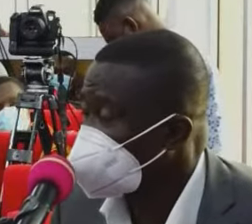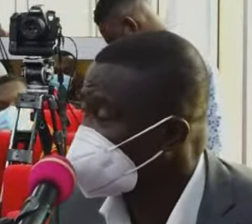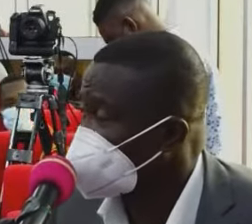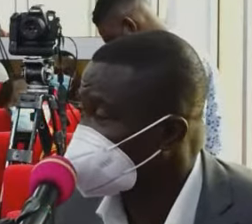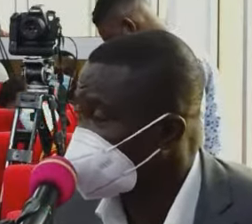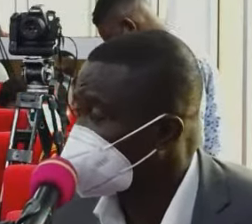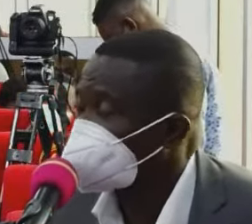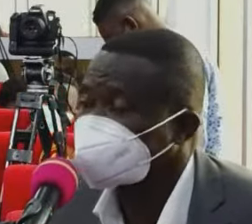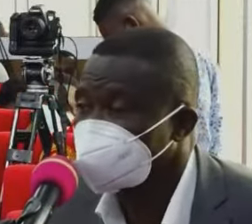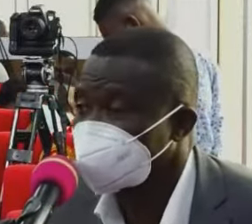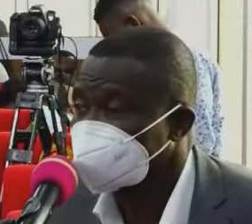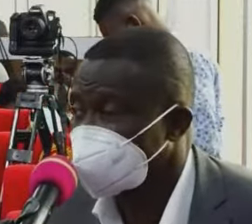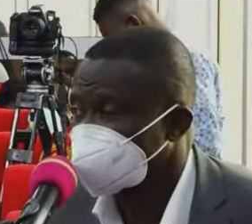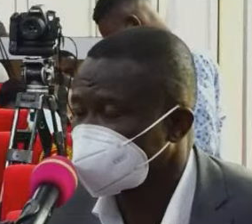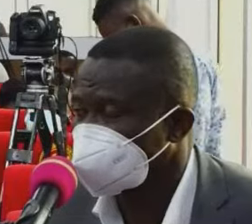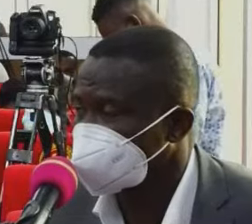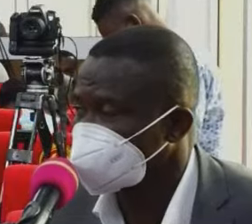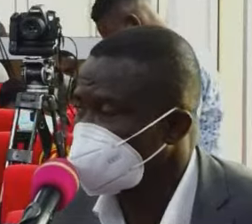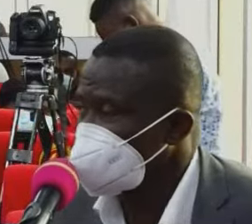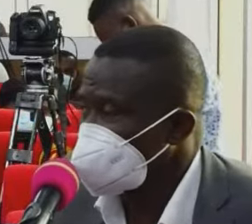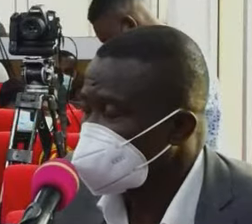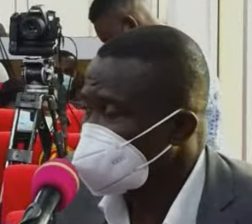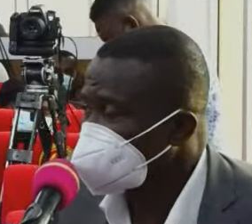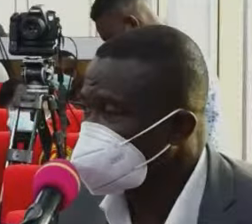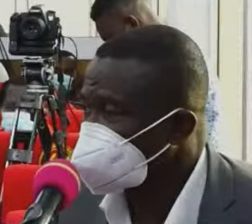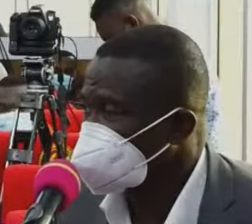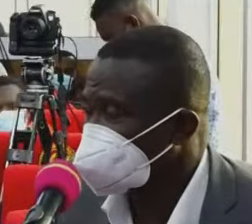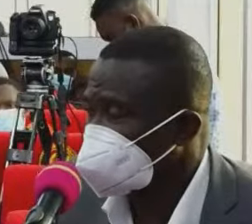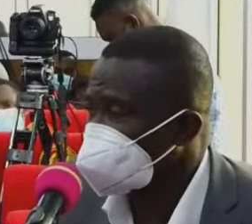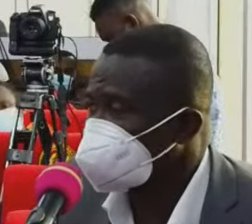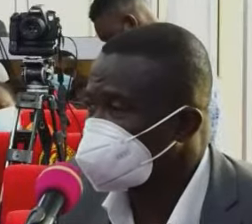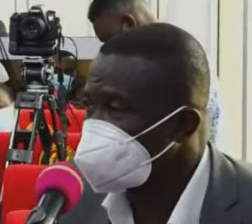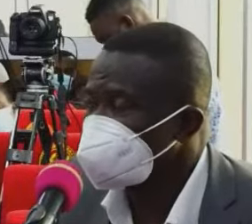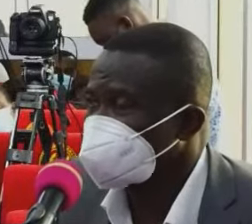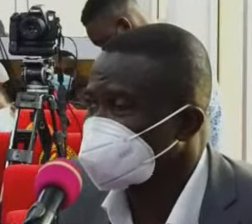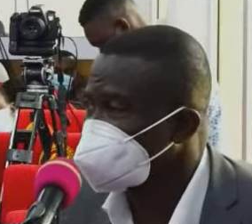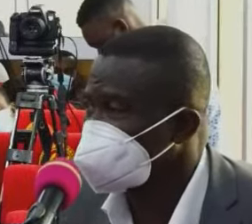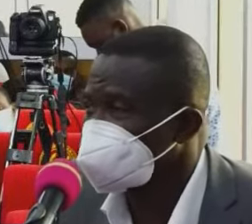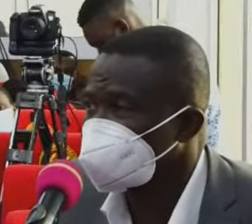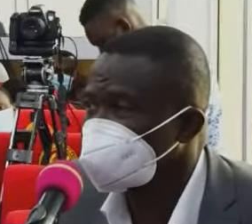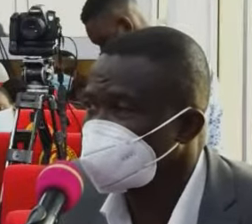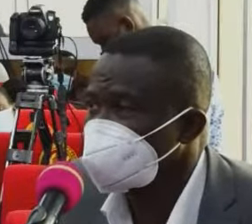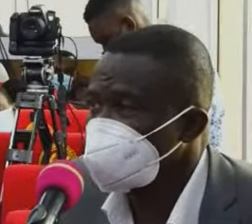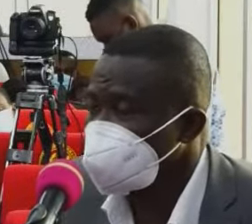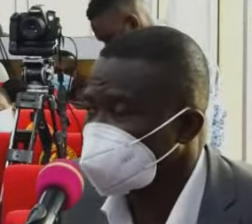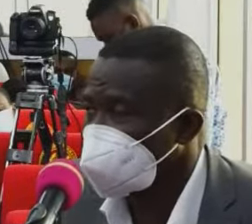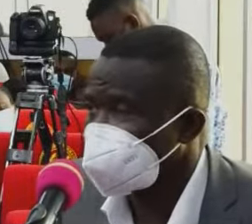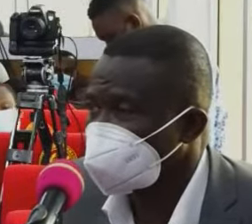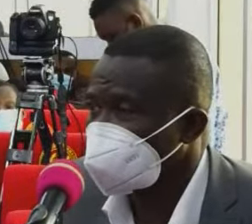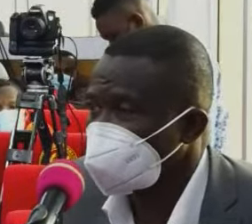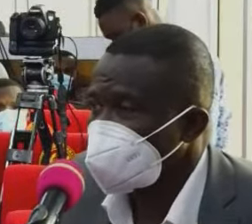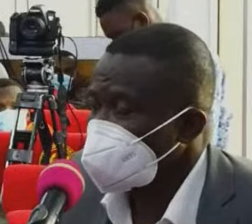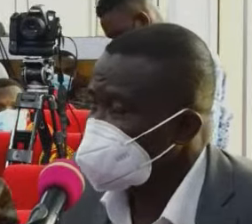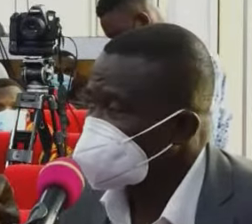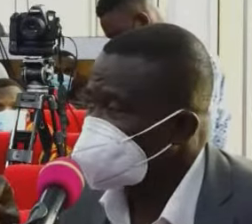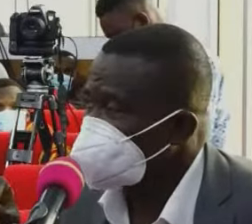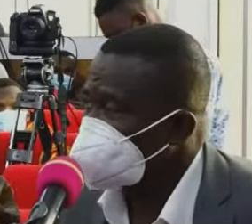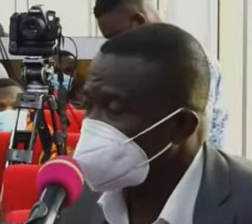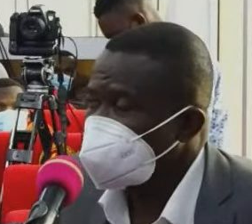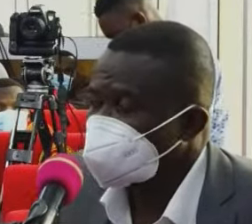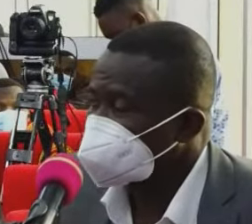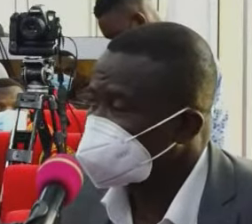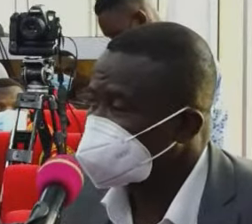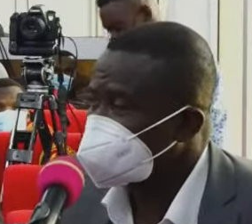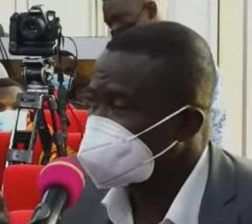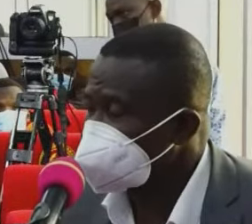got affected, and somebody died out of it. The issue is that 2 investigations went on.